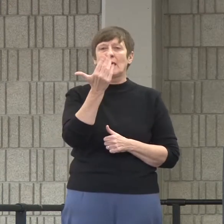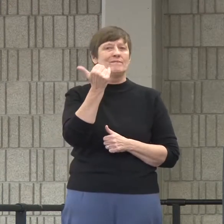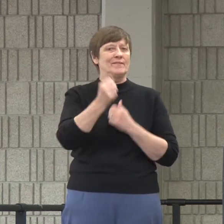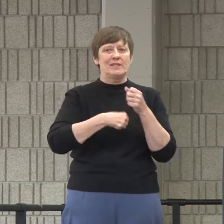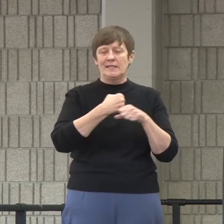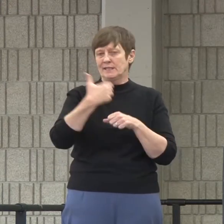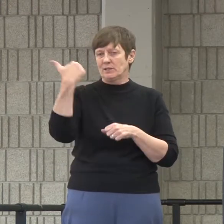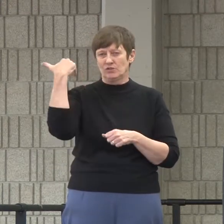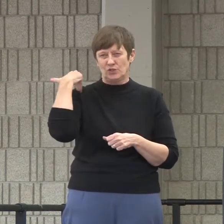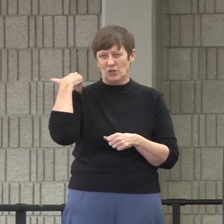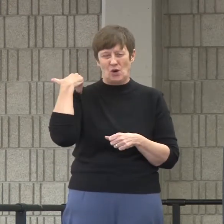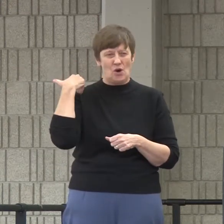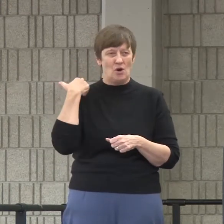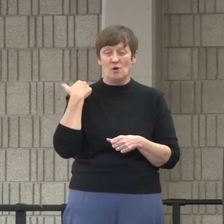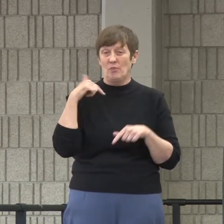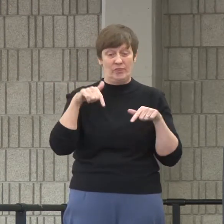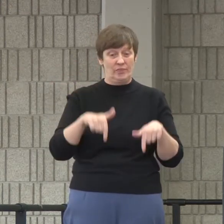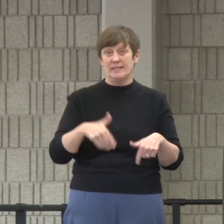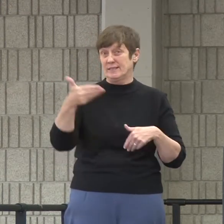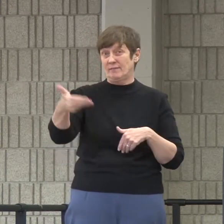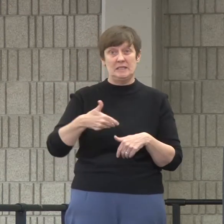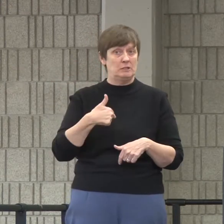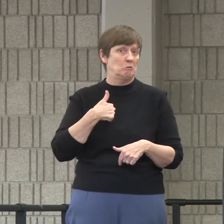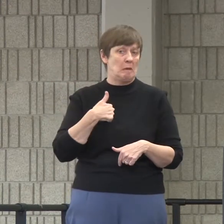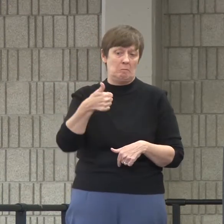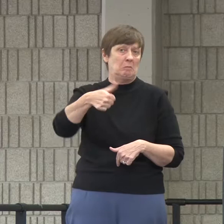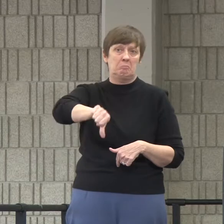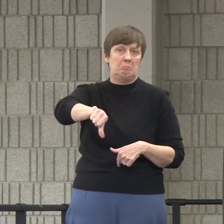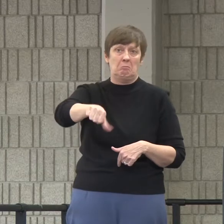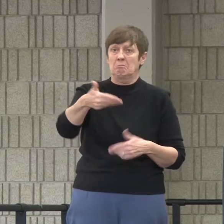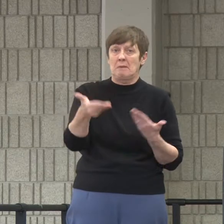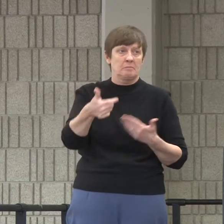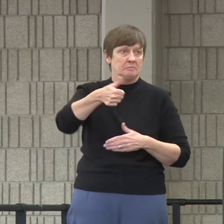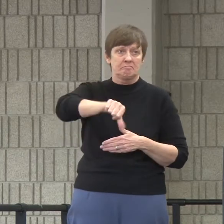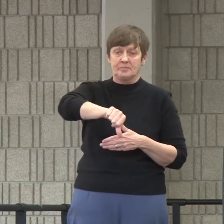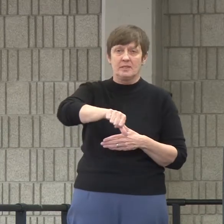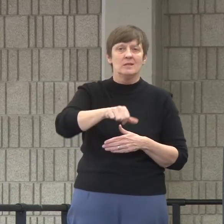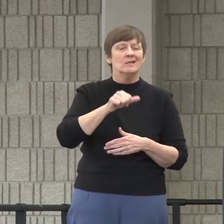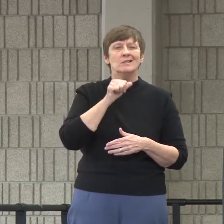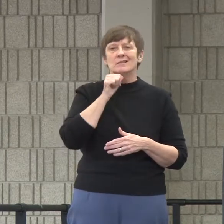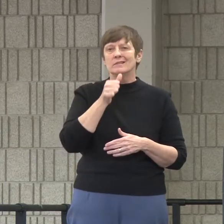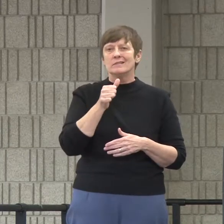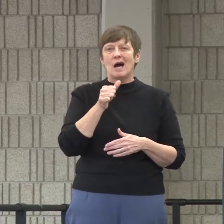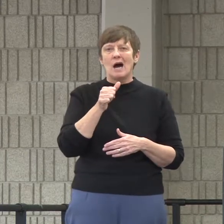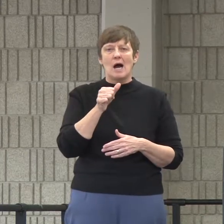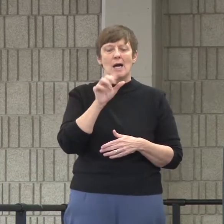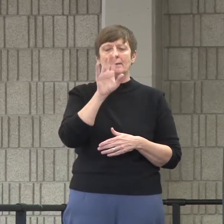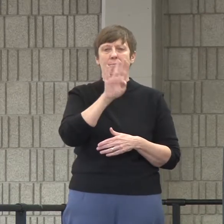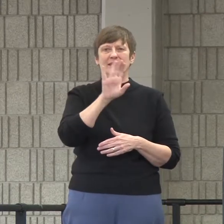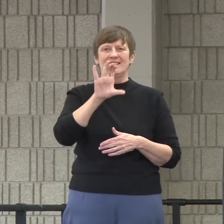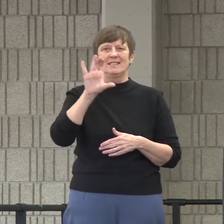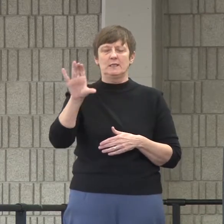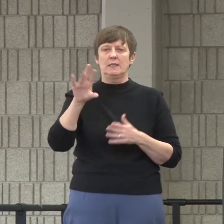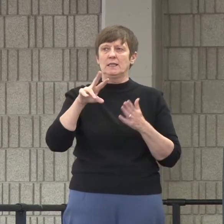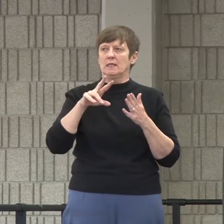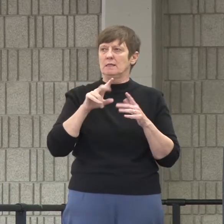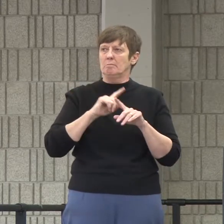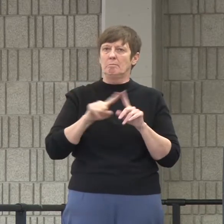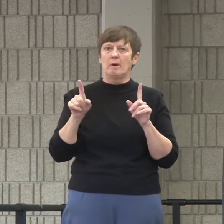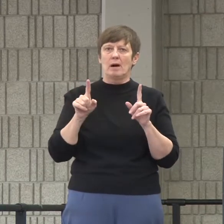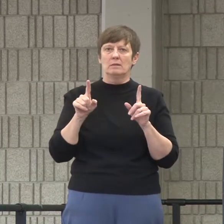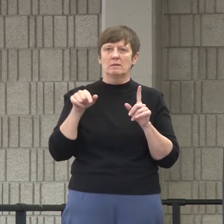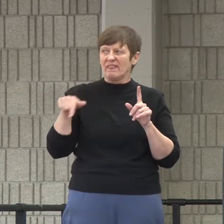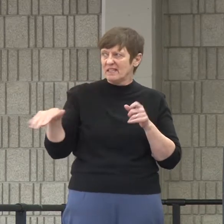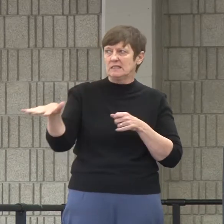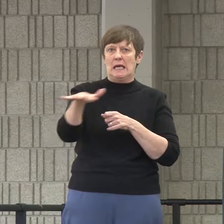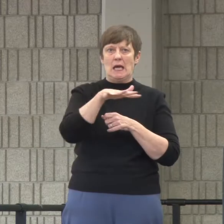I might not have accepted the invitation to come here. I'm not talking about Bristol Community College, but I'm talking about this